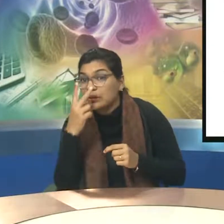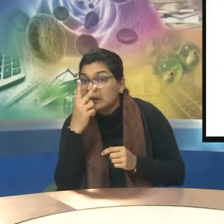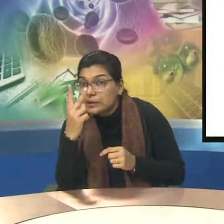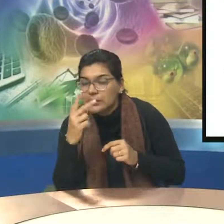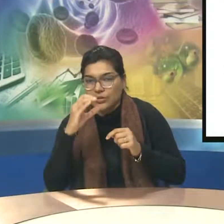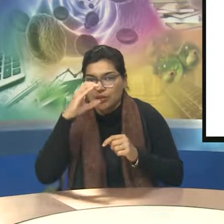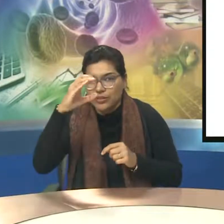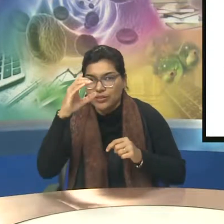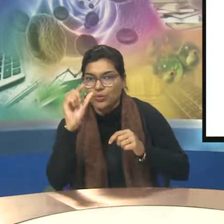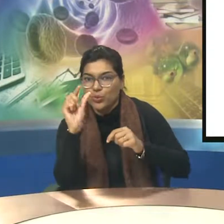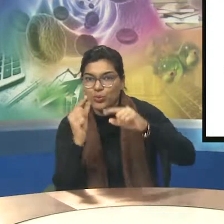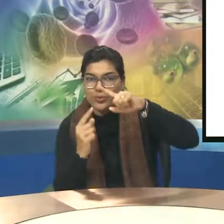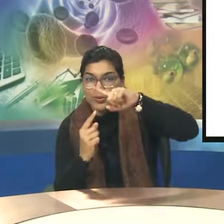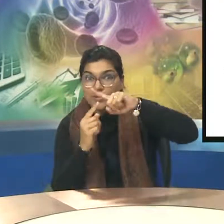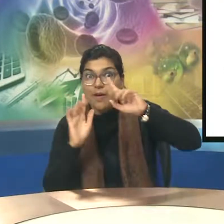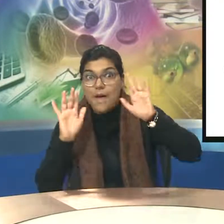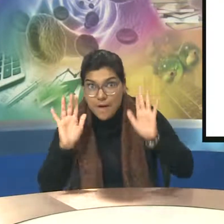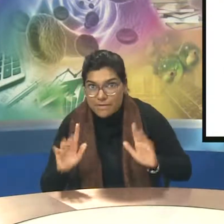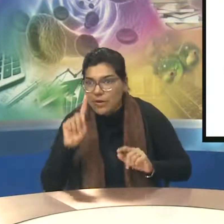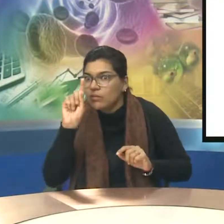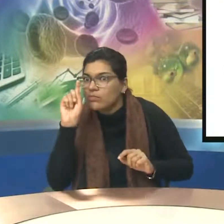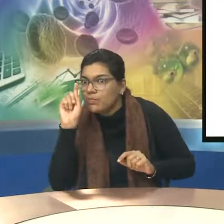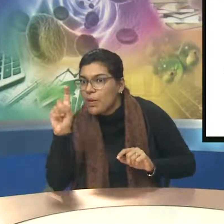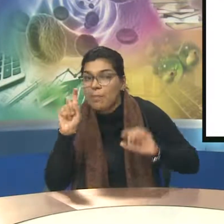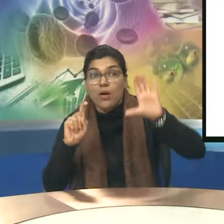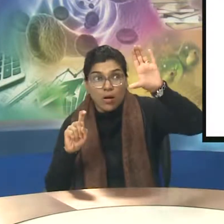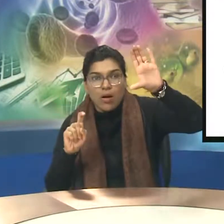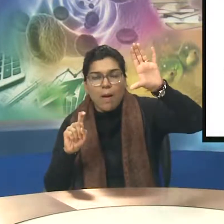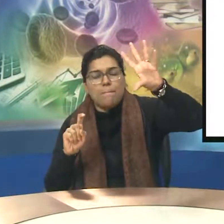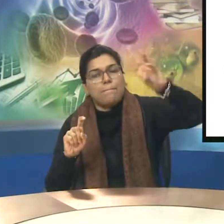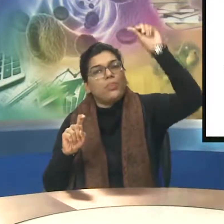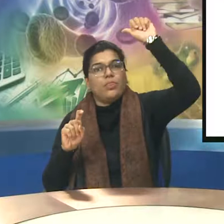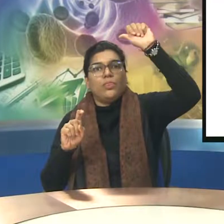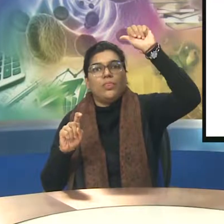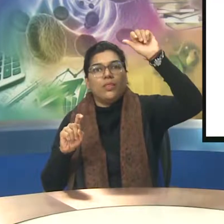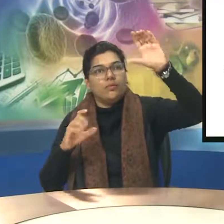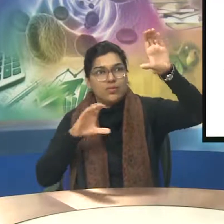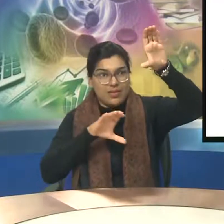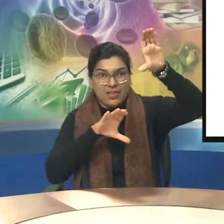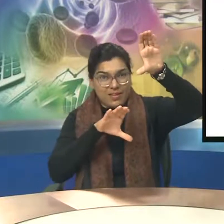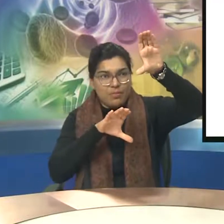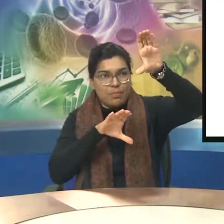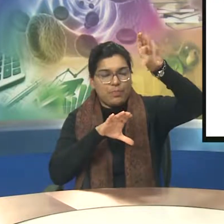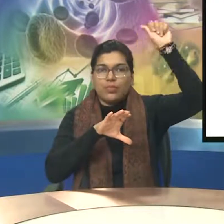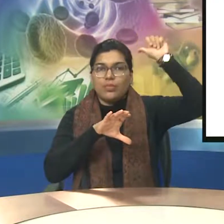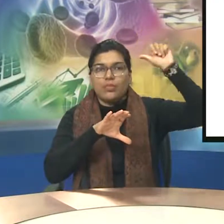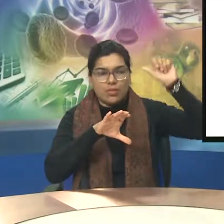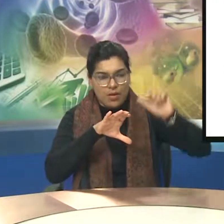the last to the last line and pasting it on the another place.